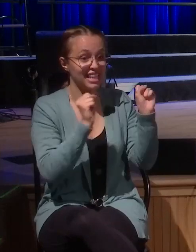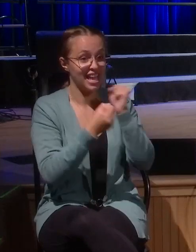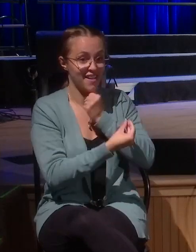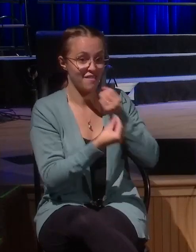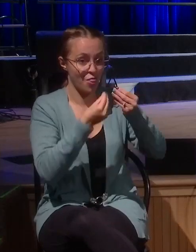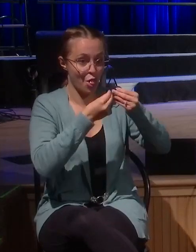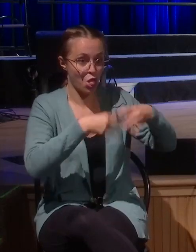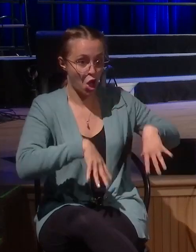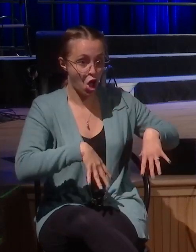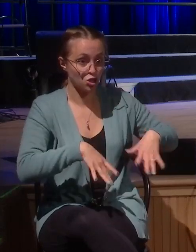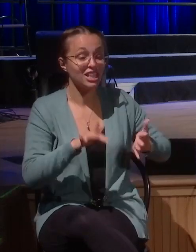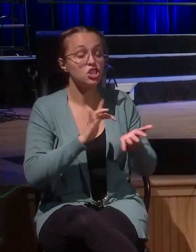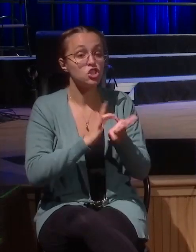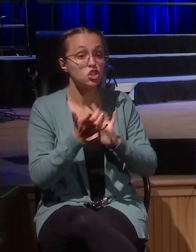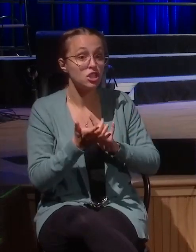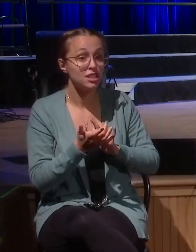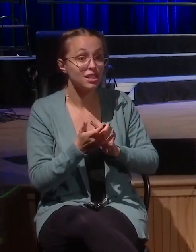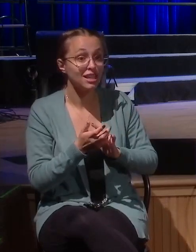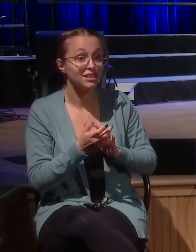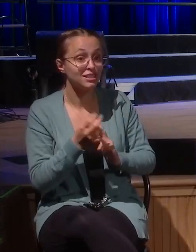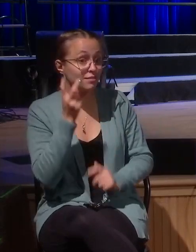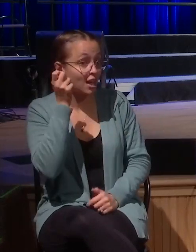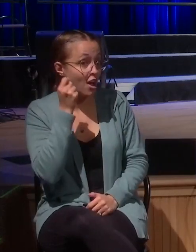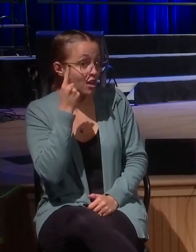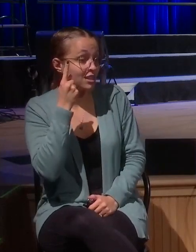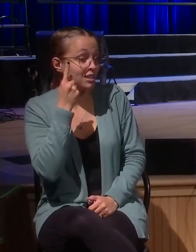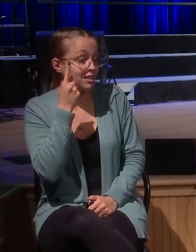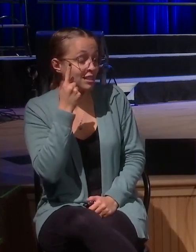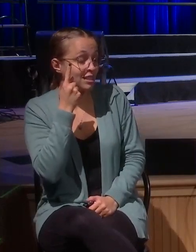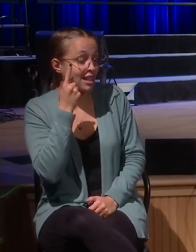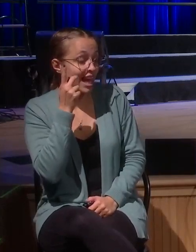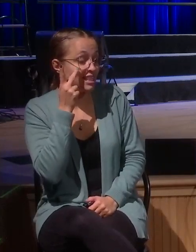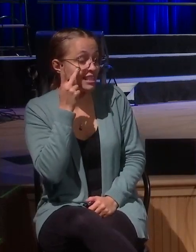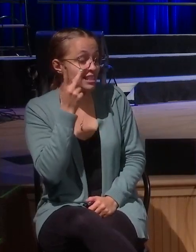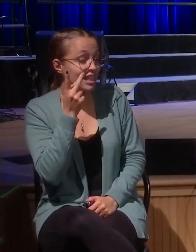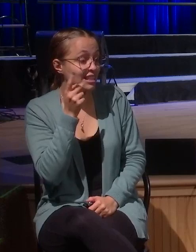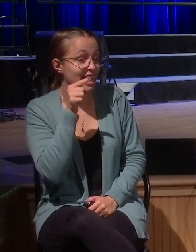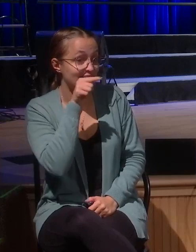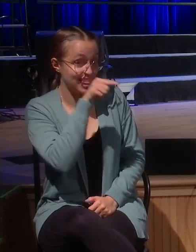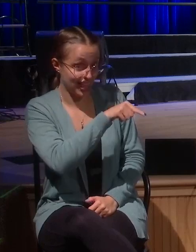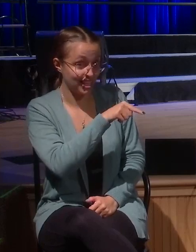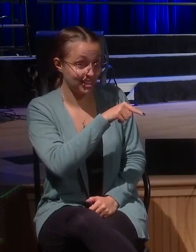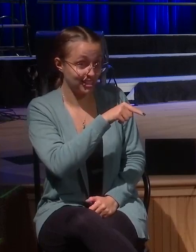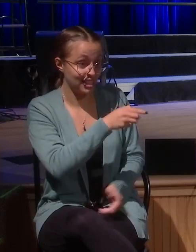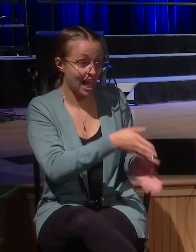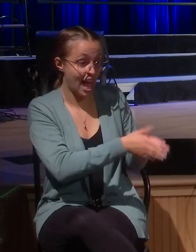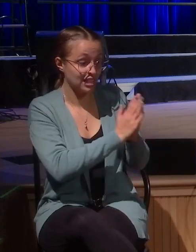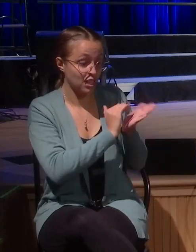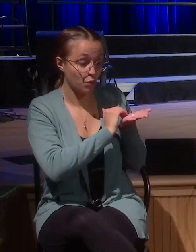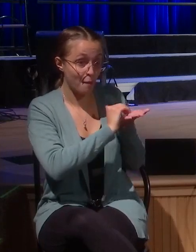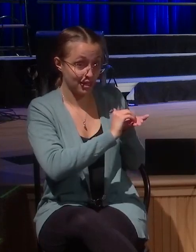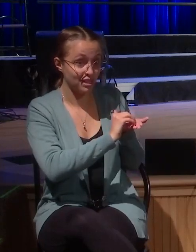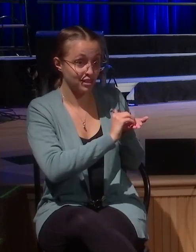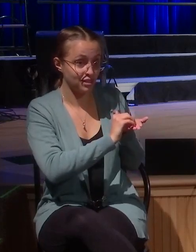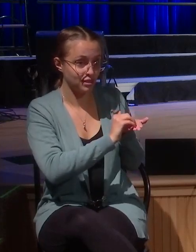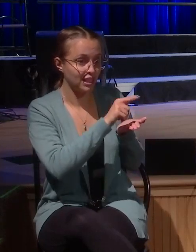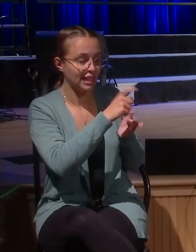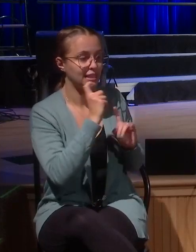Jesus recognizes that with this repentance salvation has come with this and he says Jesus